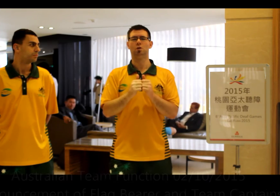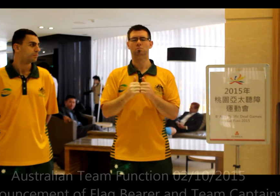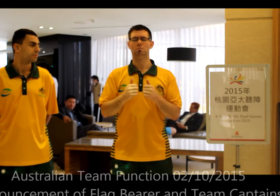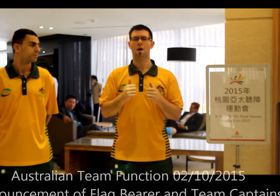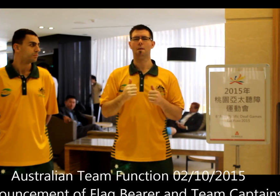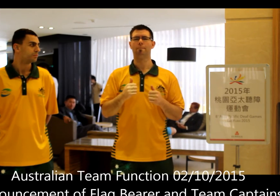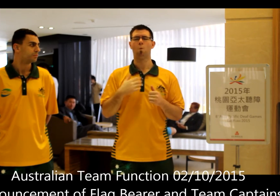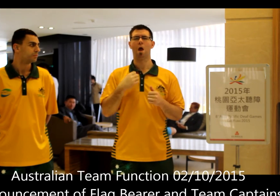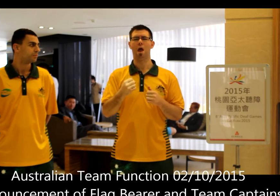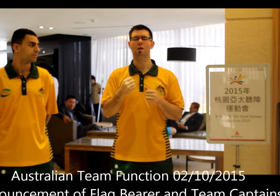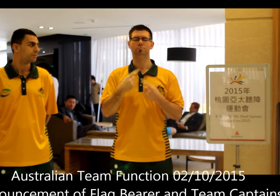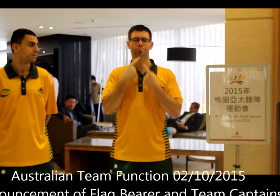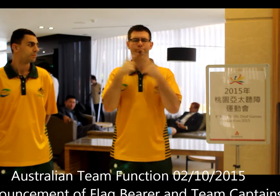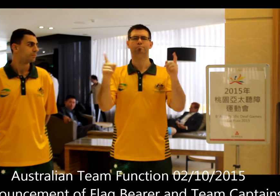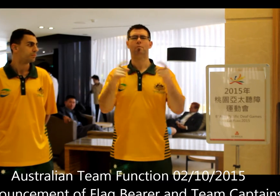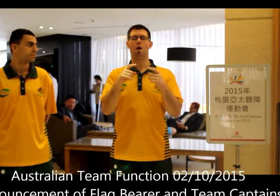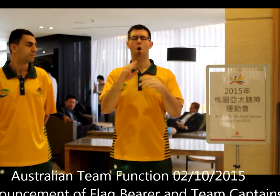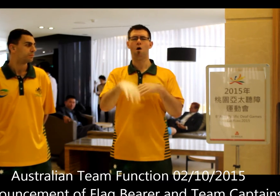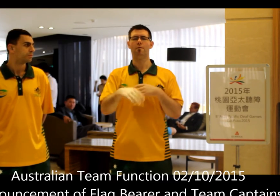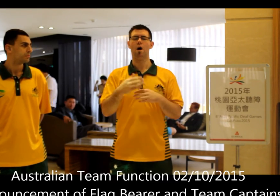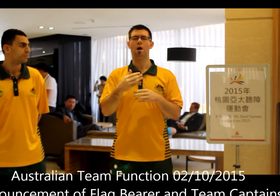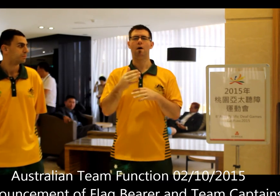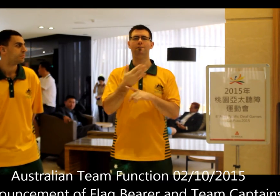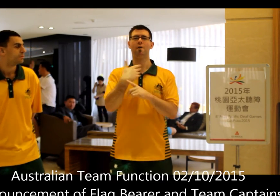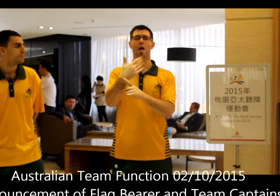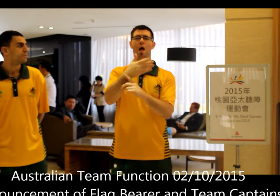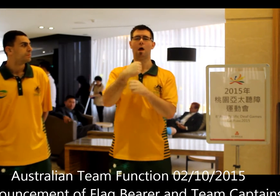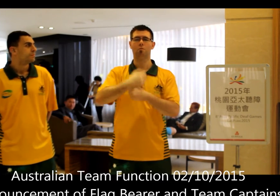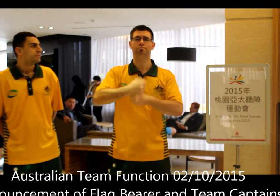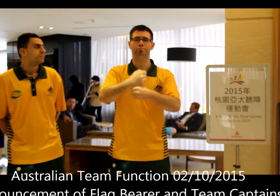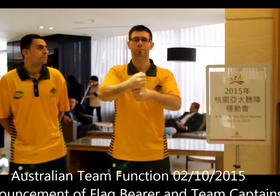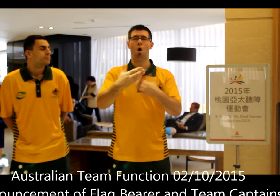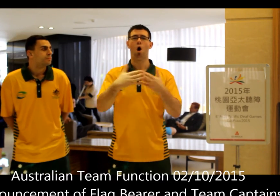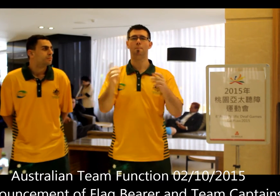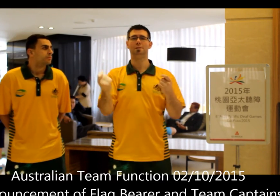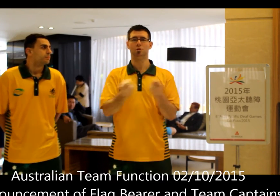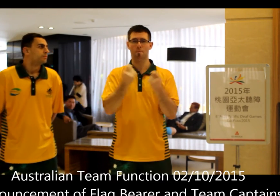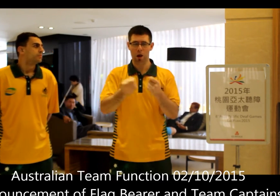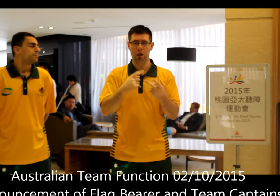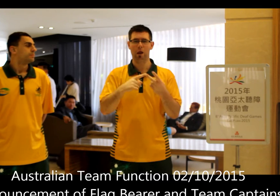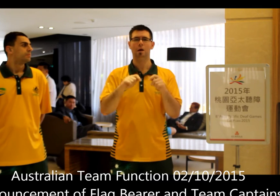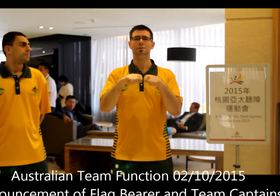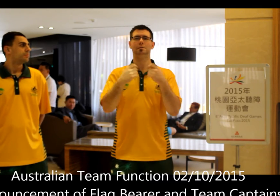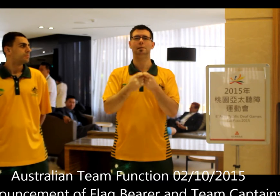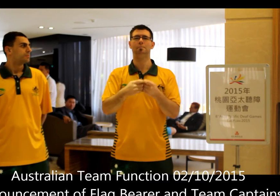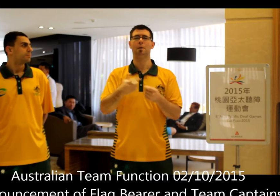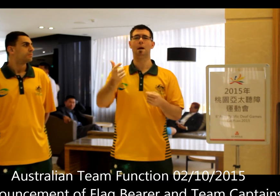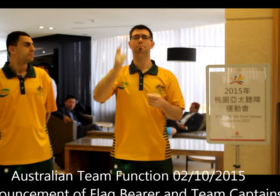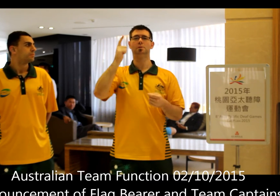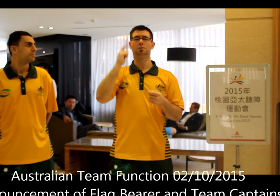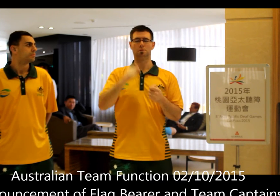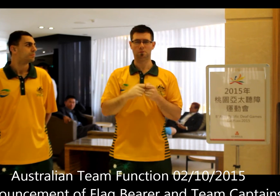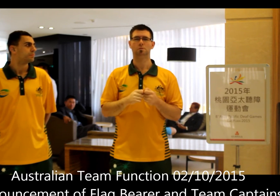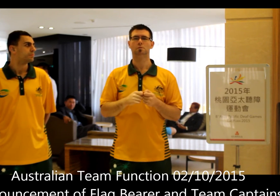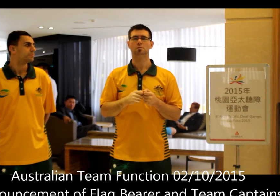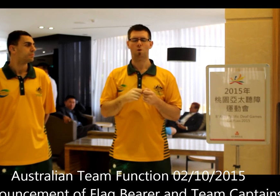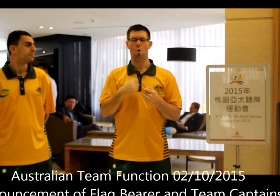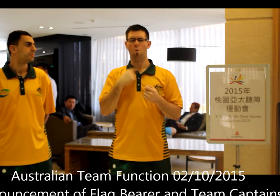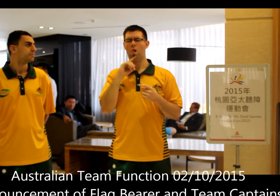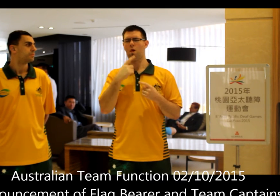Games. And with that function, we made the announcement with regards to the flag bearer for the opening ceremony and also the team